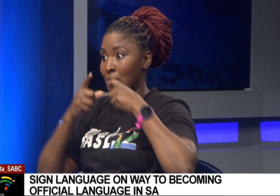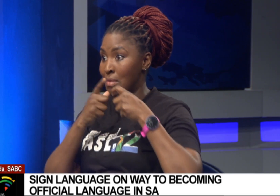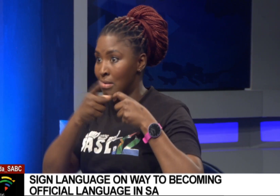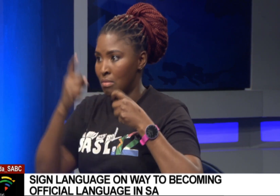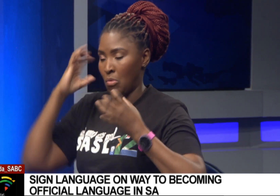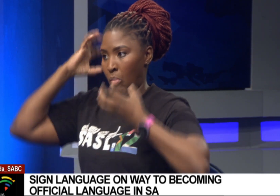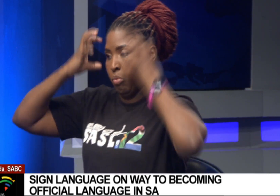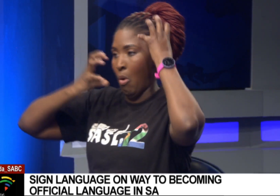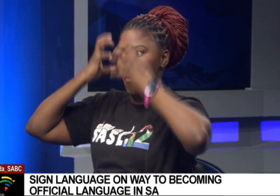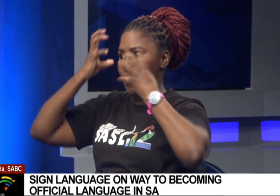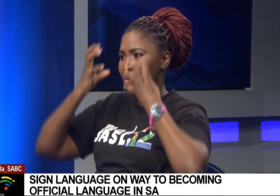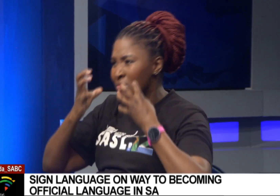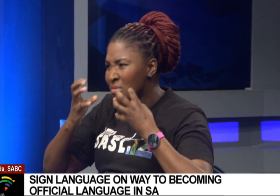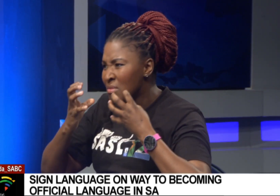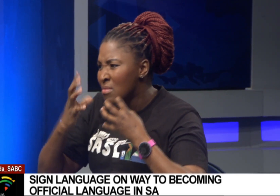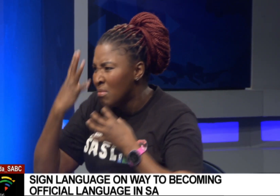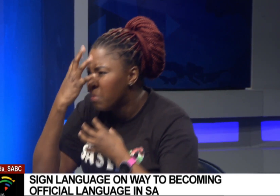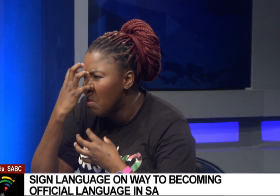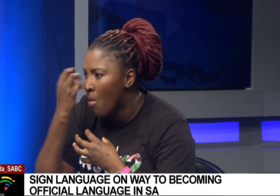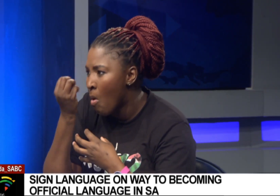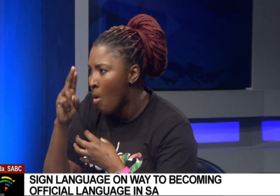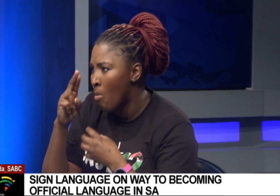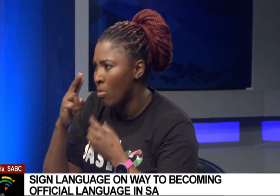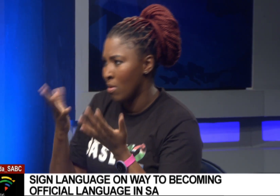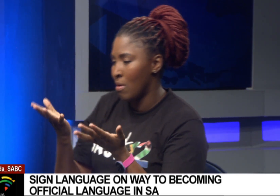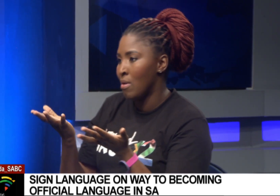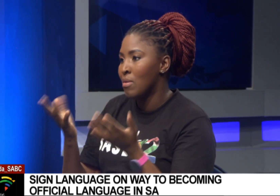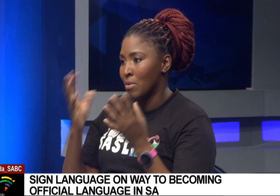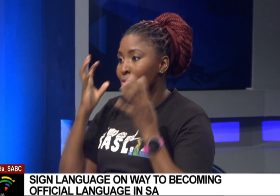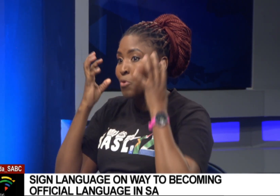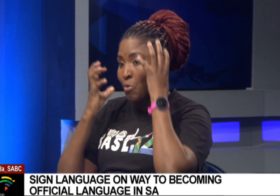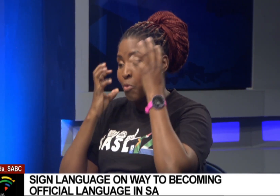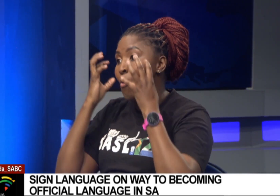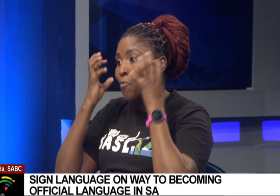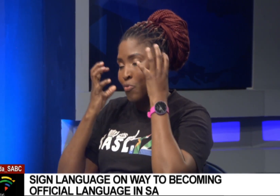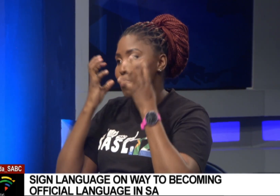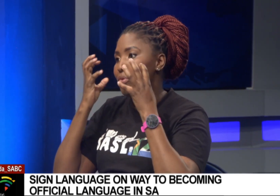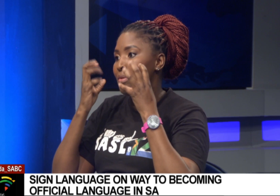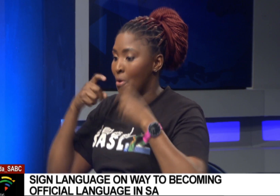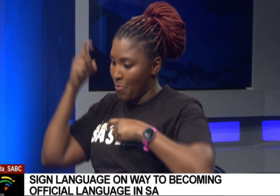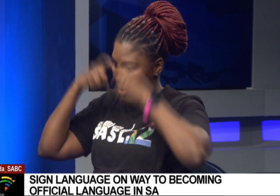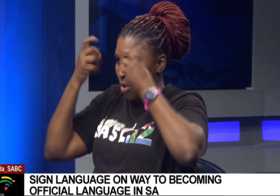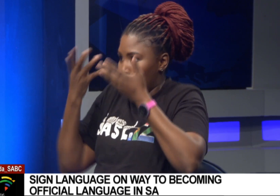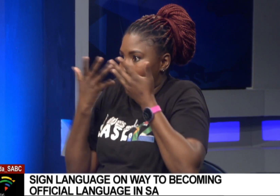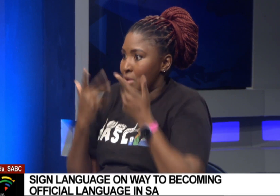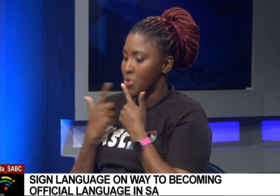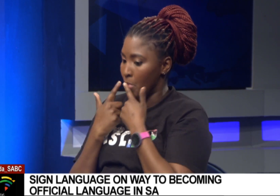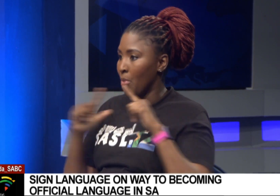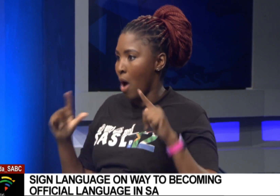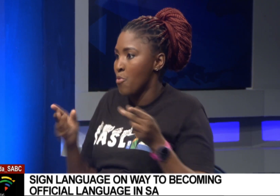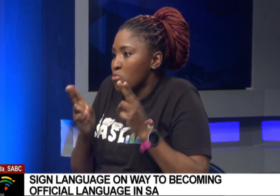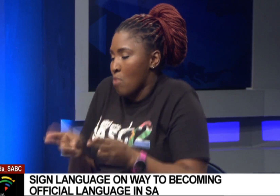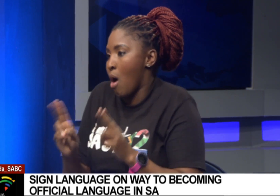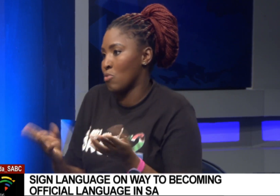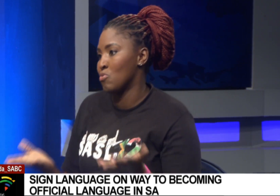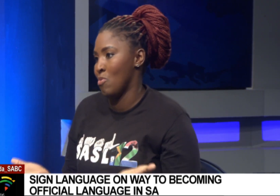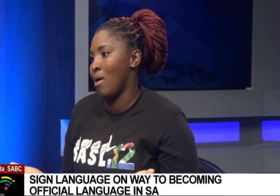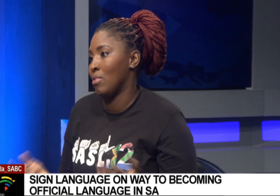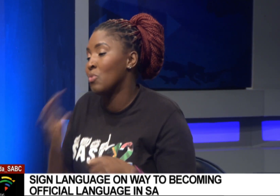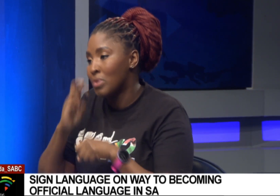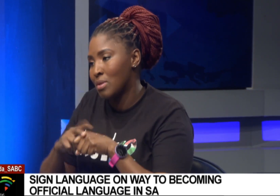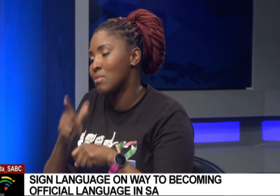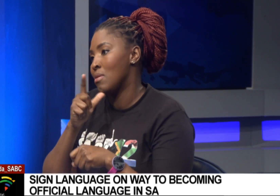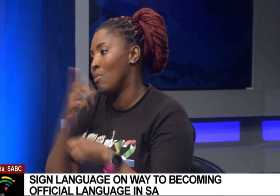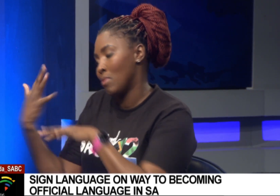the interpreter is there, and so that there's no confusion. The minute they see a deaf person, then the facial expression changes. So I mean, that's